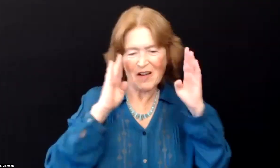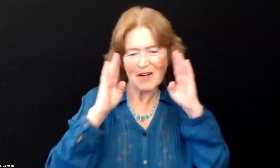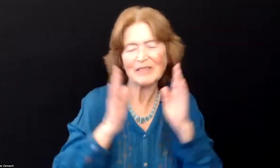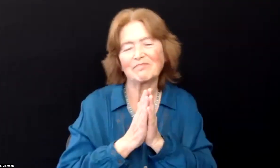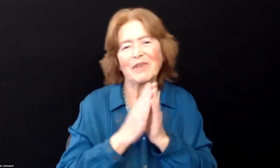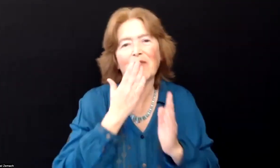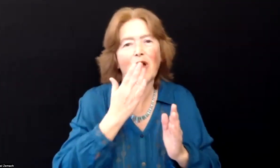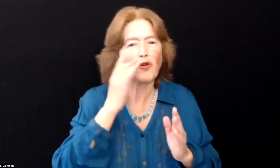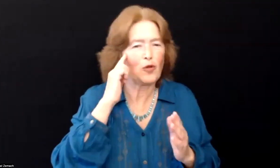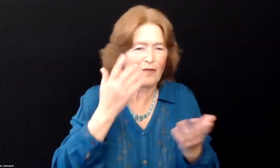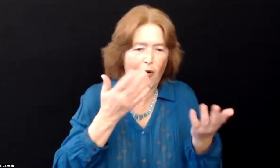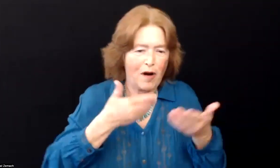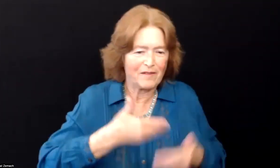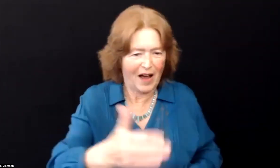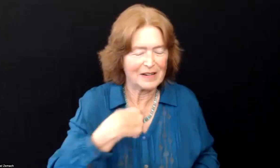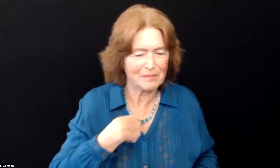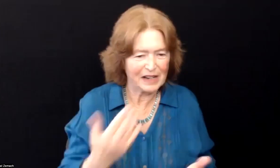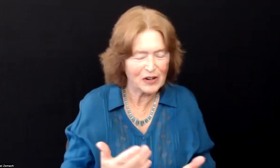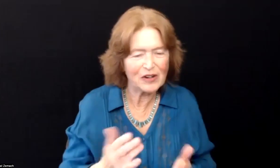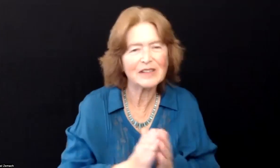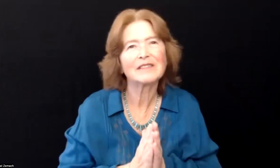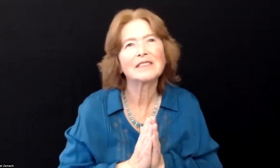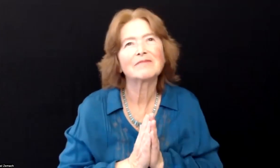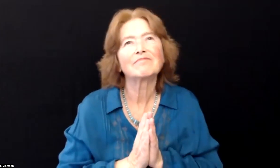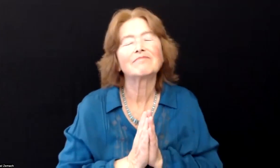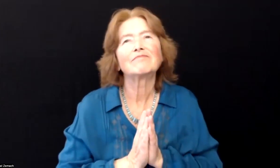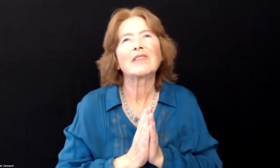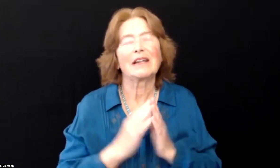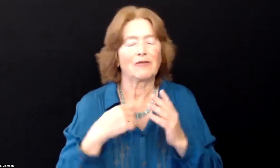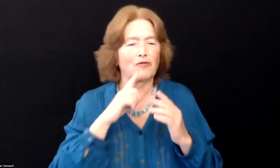This is Rachel. Hi, thank you so much for inviting me.